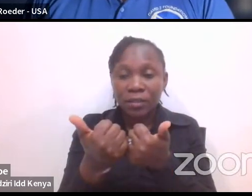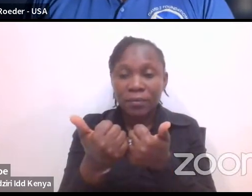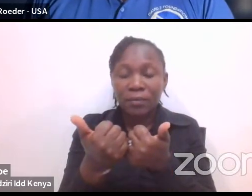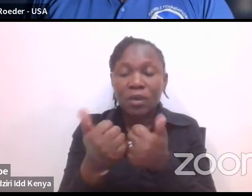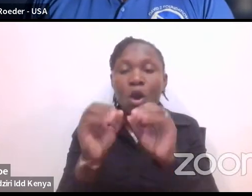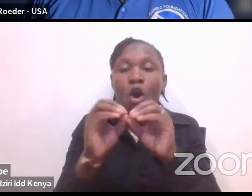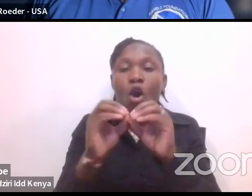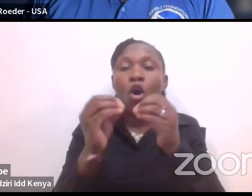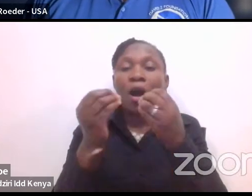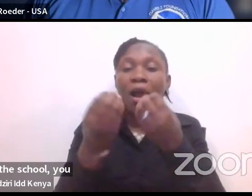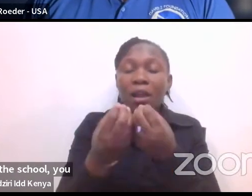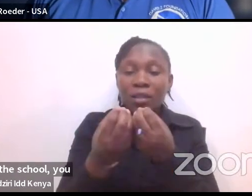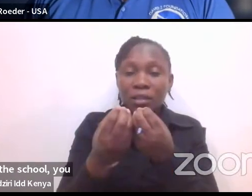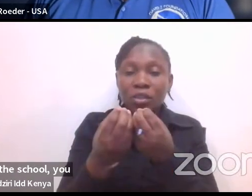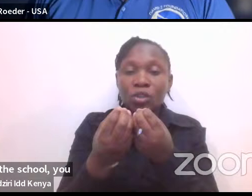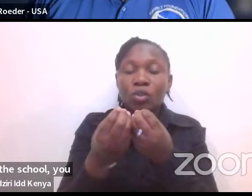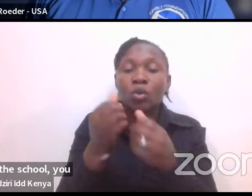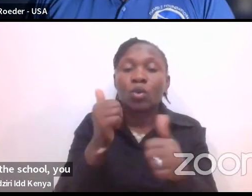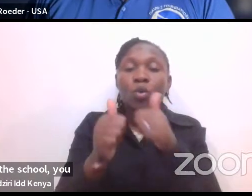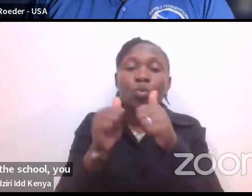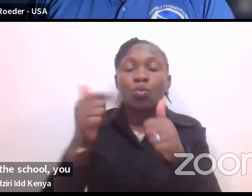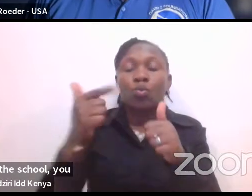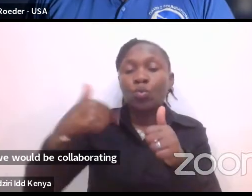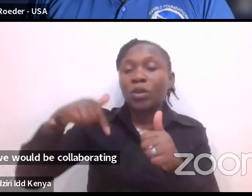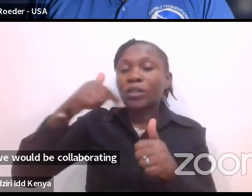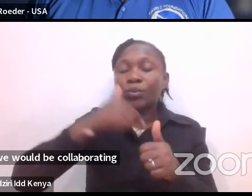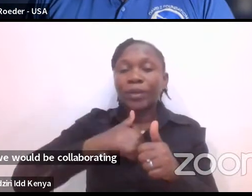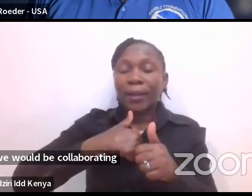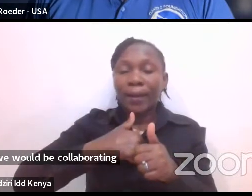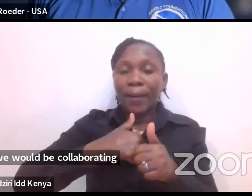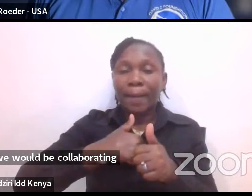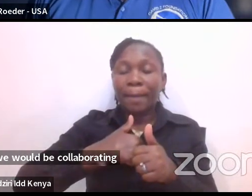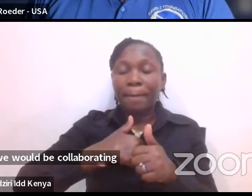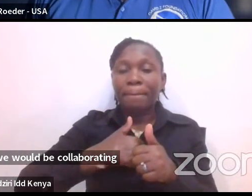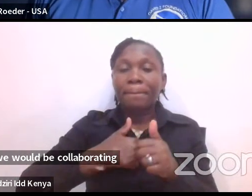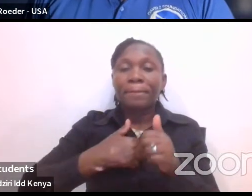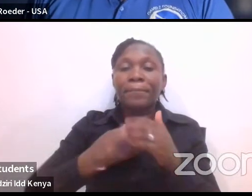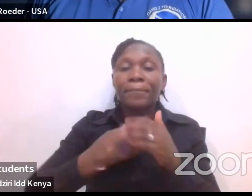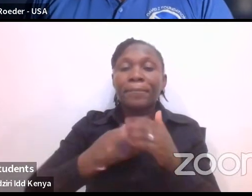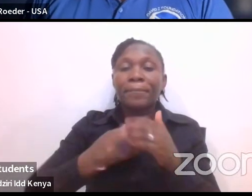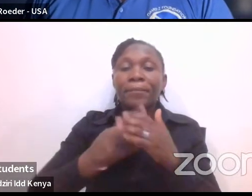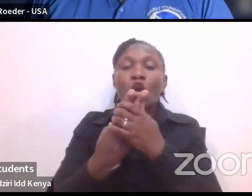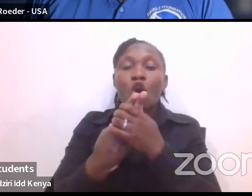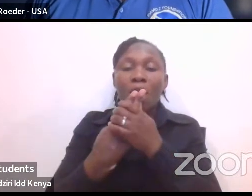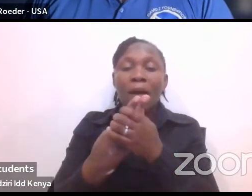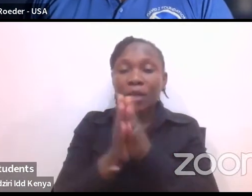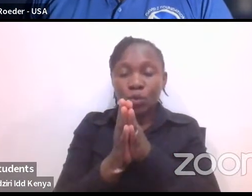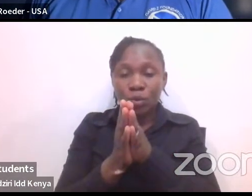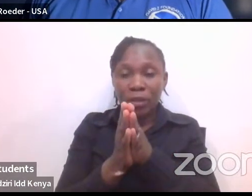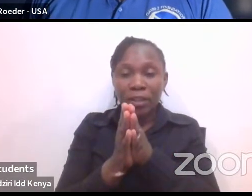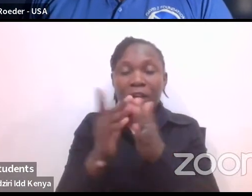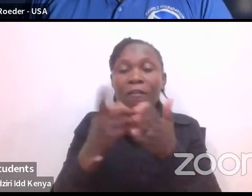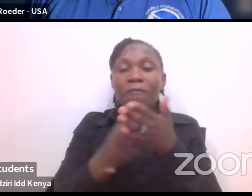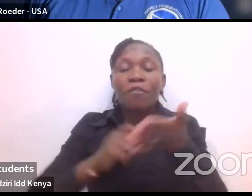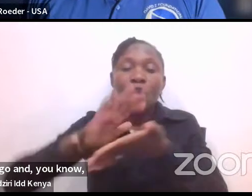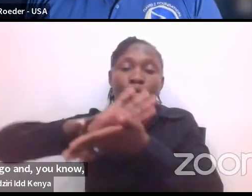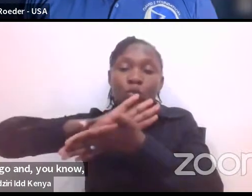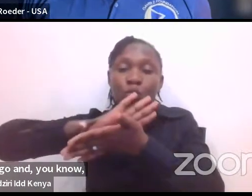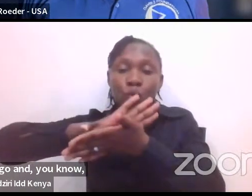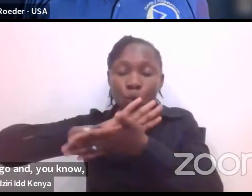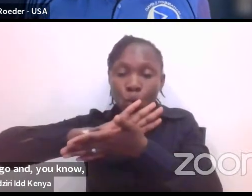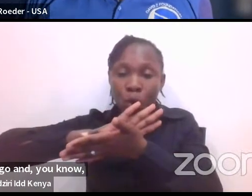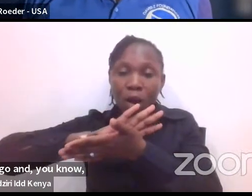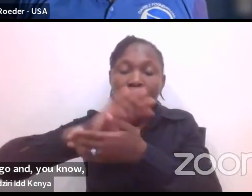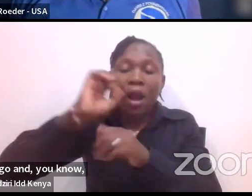be collaborating with to provide our students, opportunities to go and, get exposure